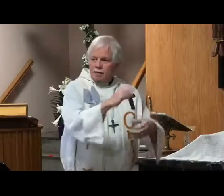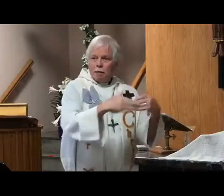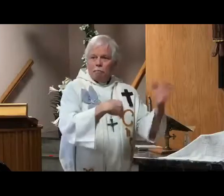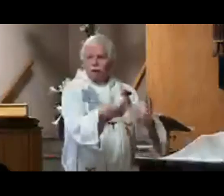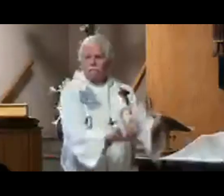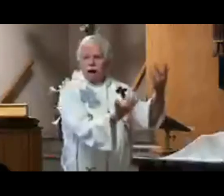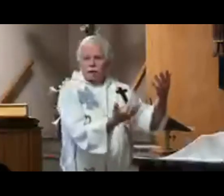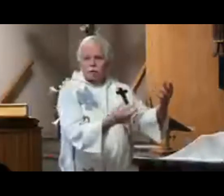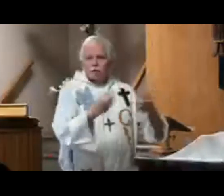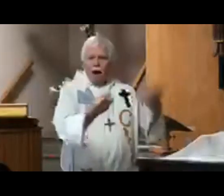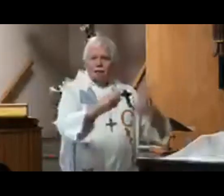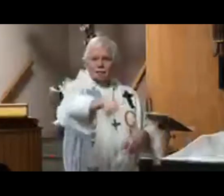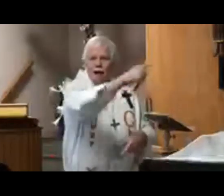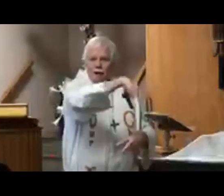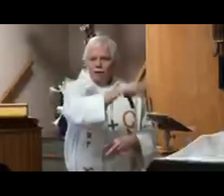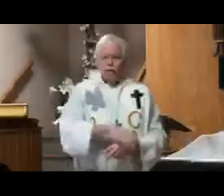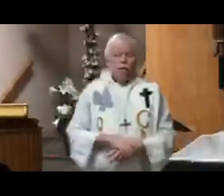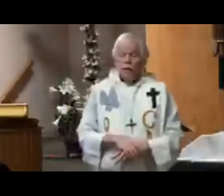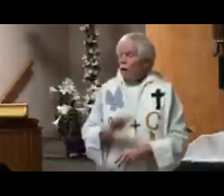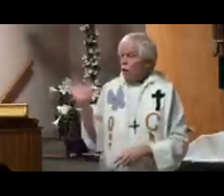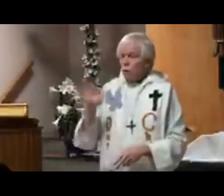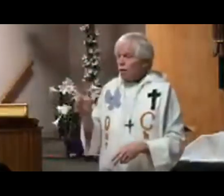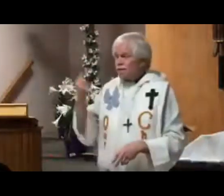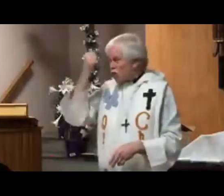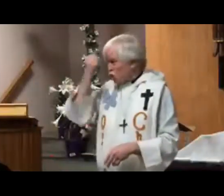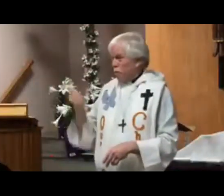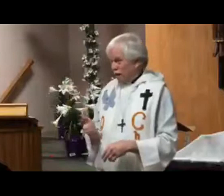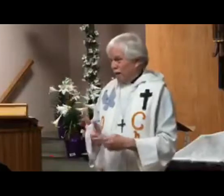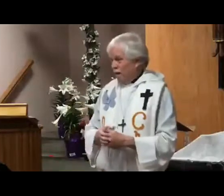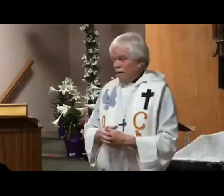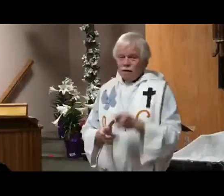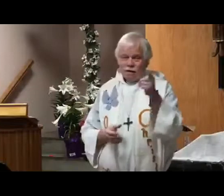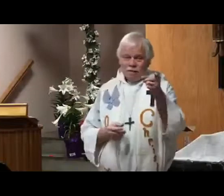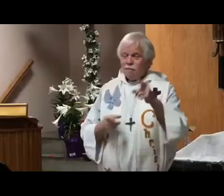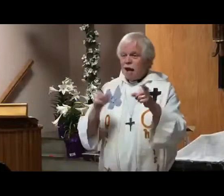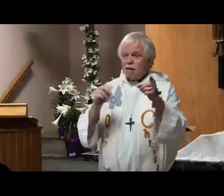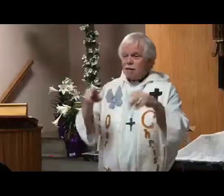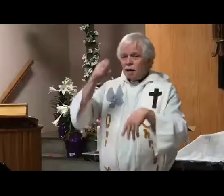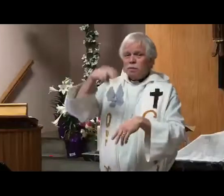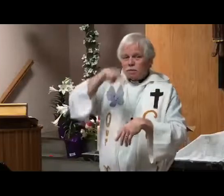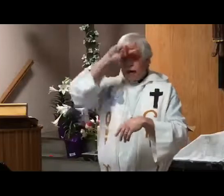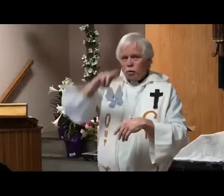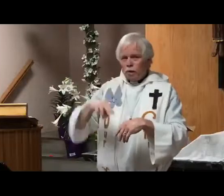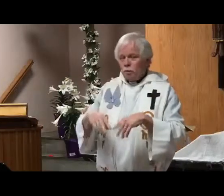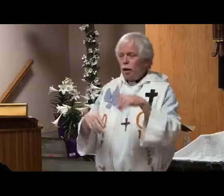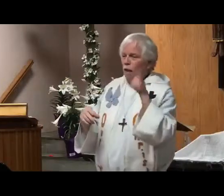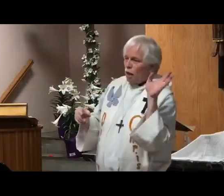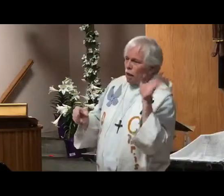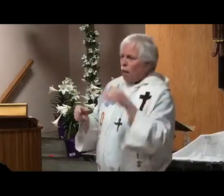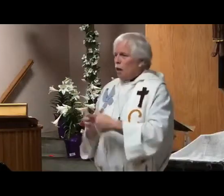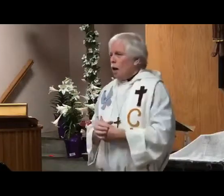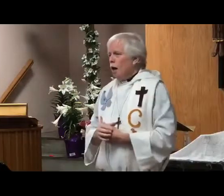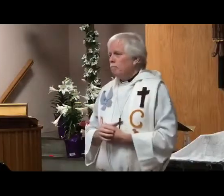the ice and built fires and ice skated. No, it wasn't stupid. Dan said it was ignorant.